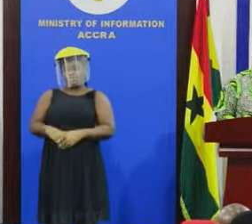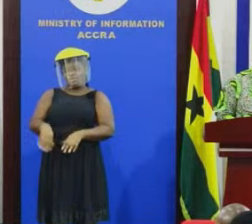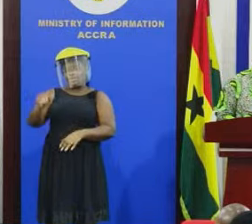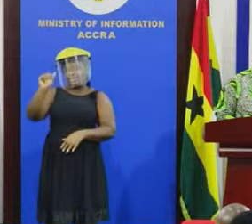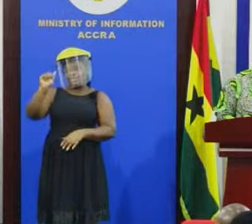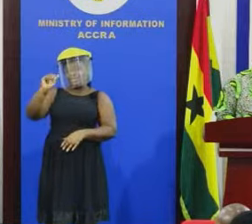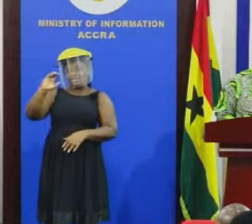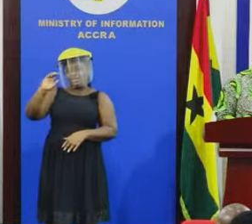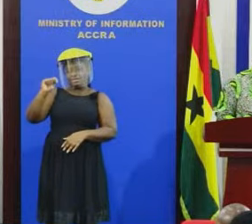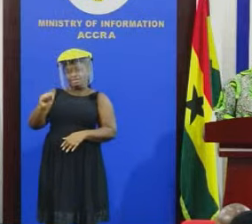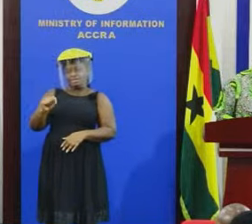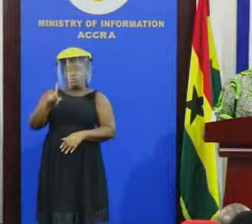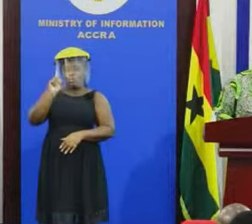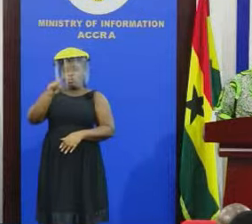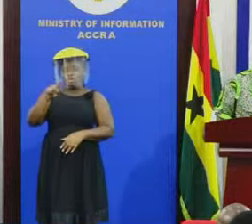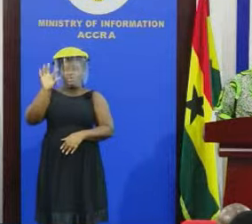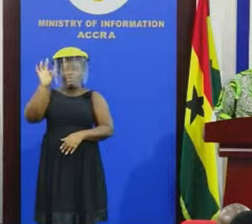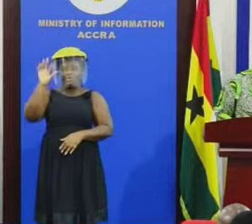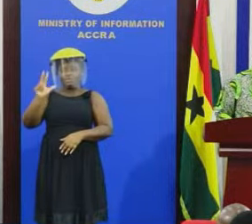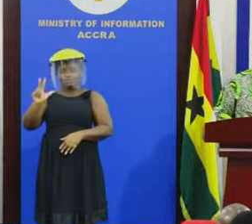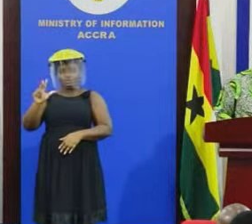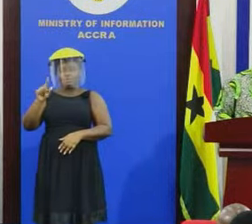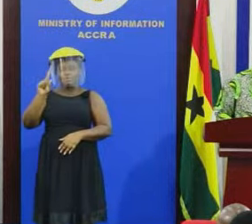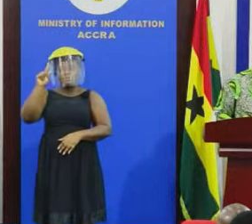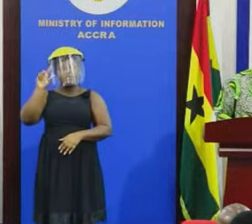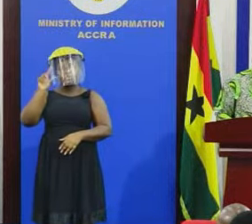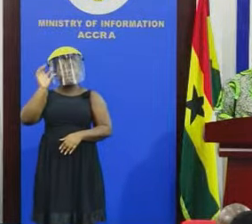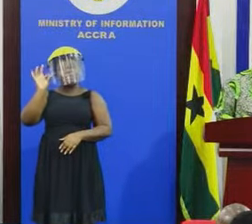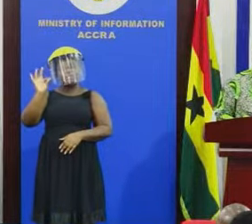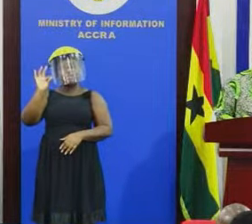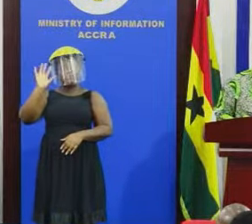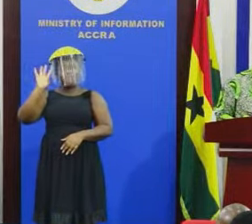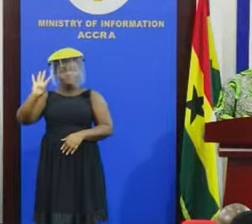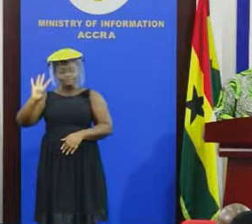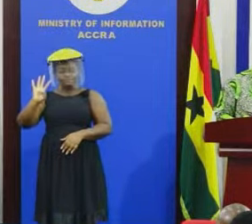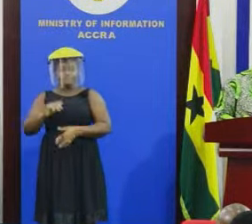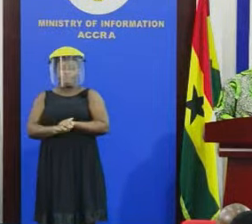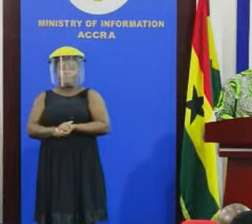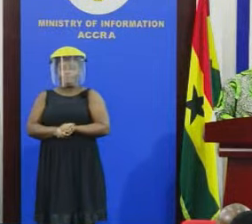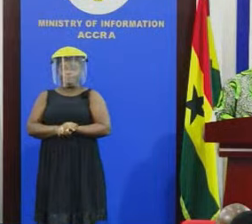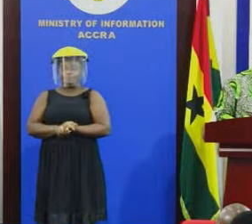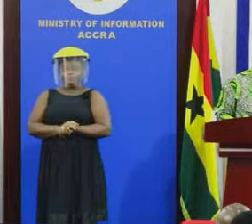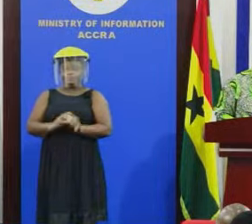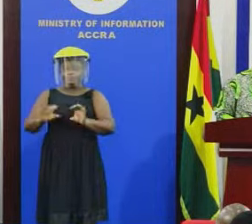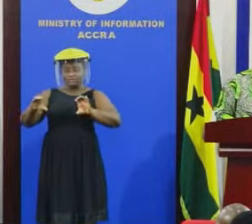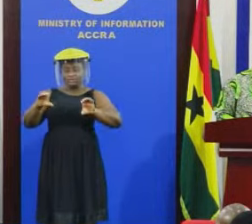sections 193 and 194 of the Criminal Offences Act.